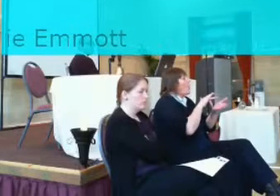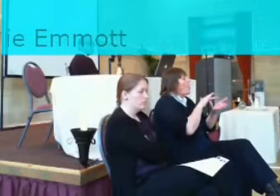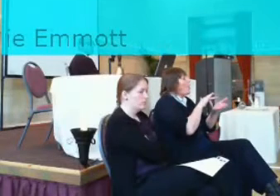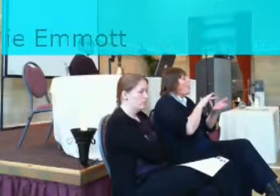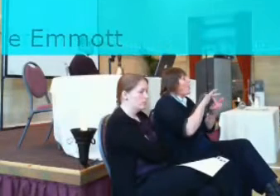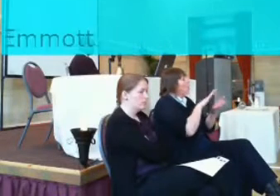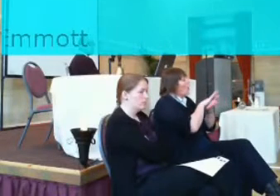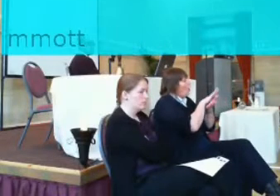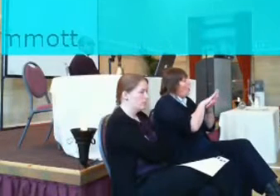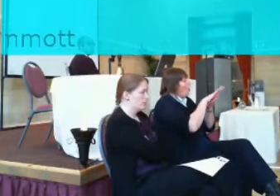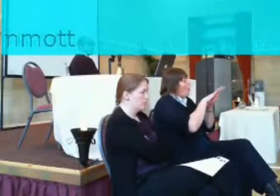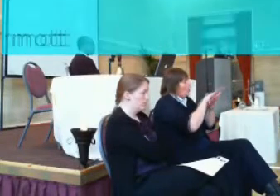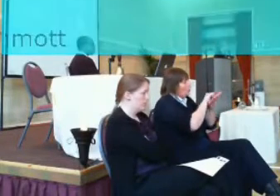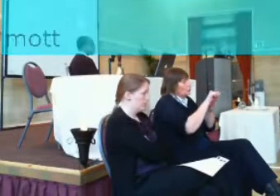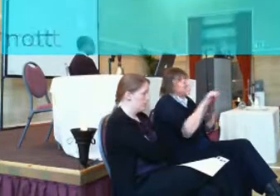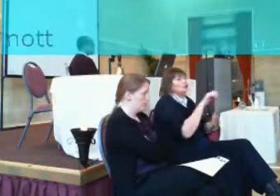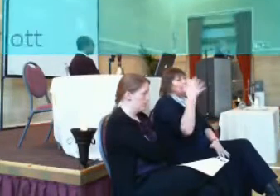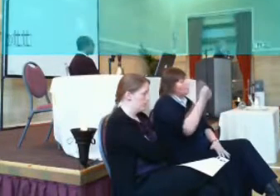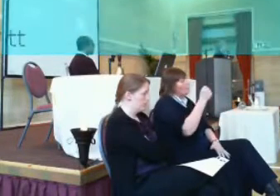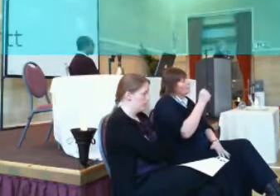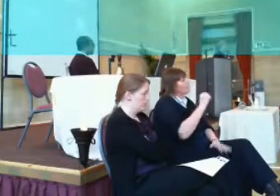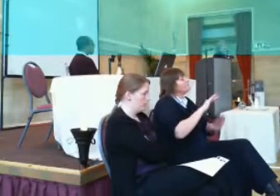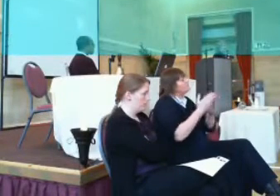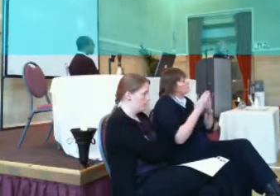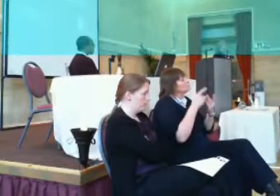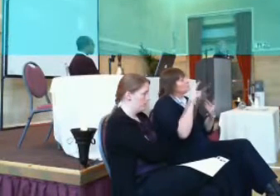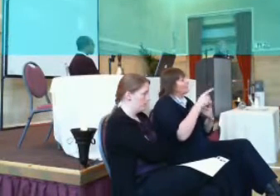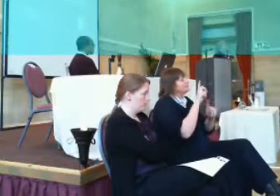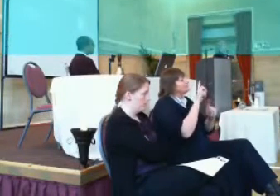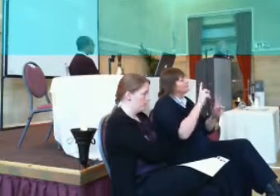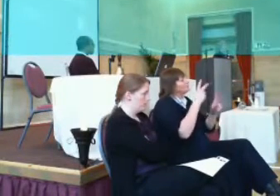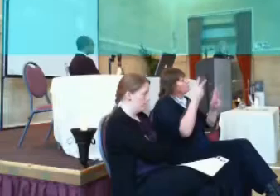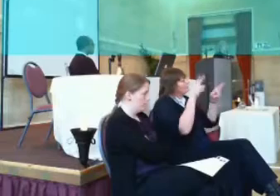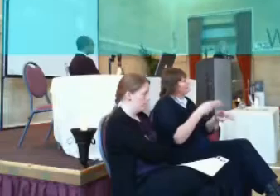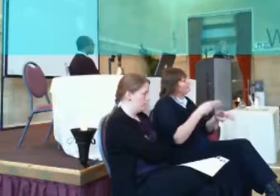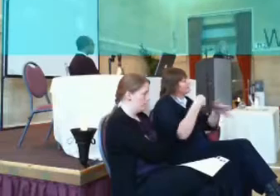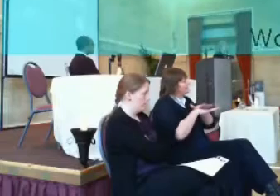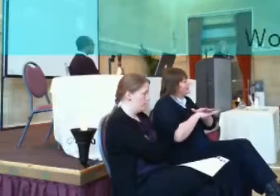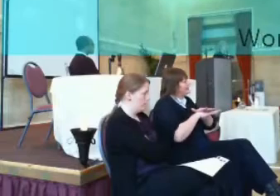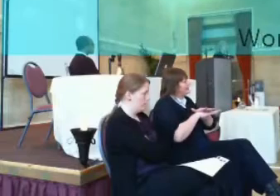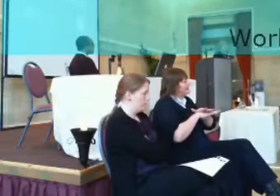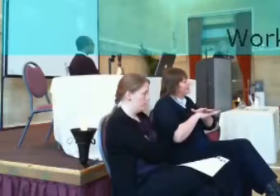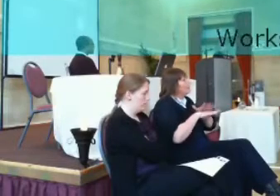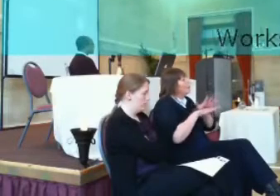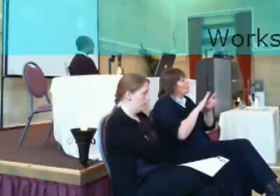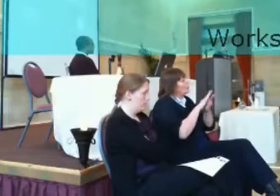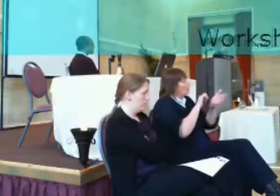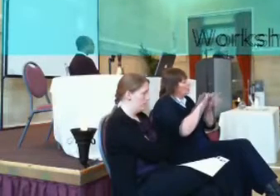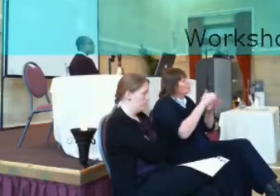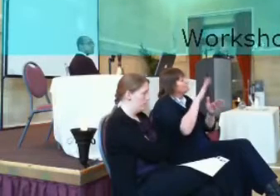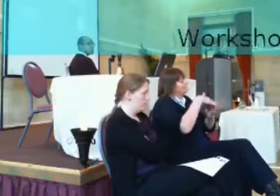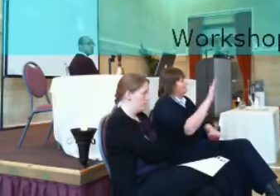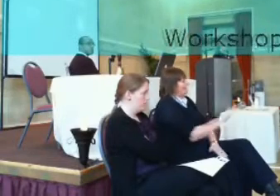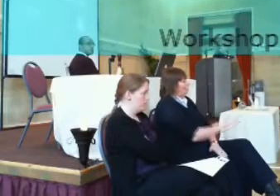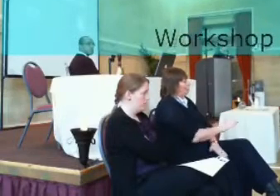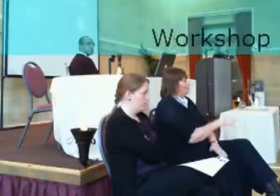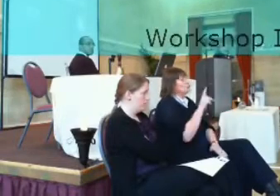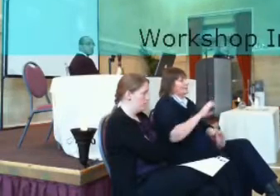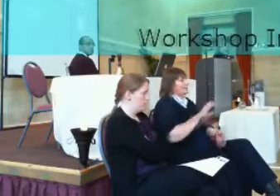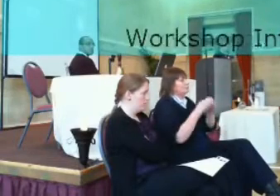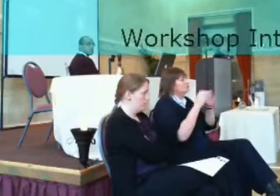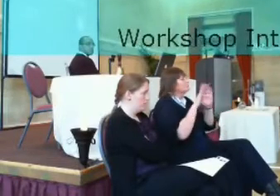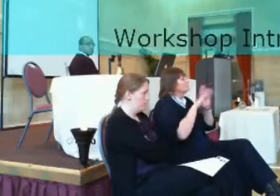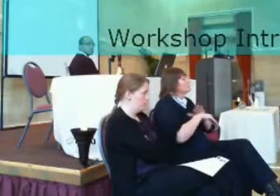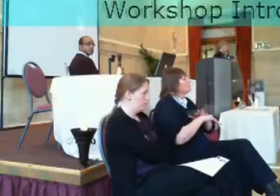for people who perished in the Holocaust from the Southwest, and it's been produced by the Association of